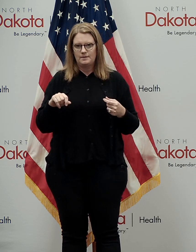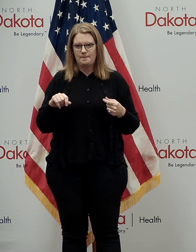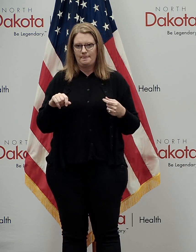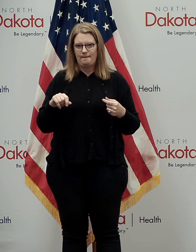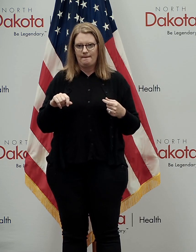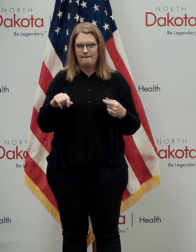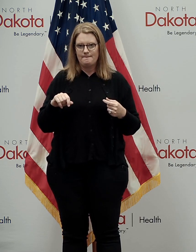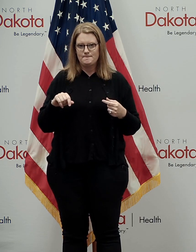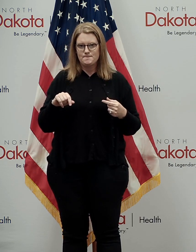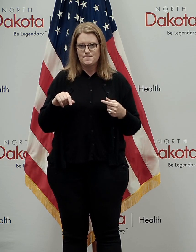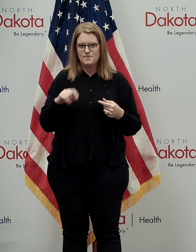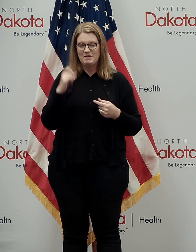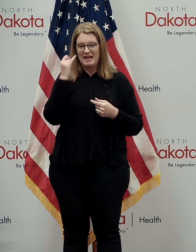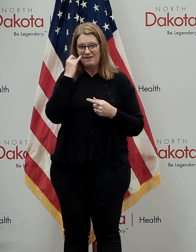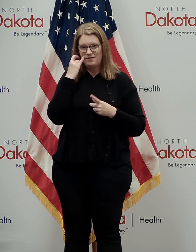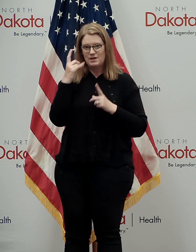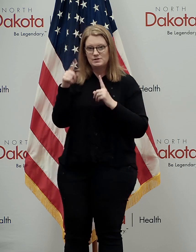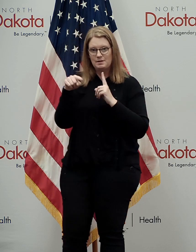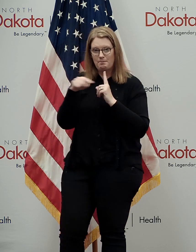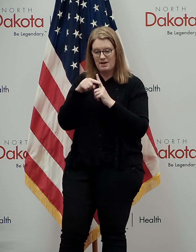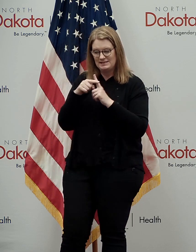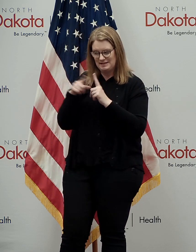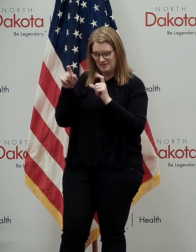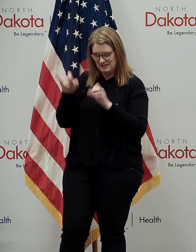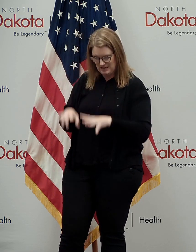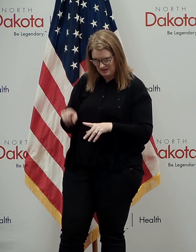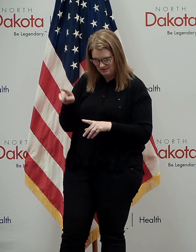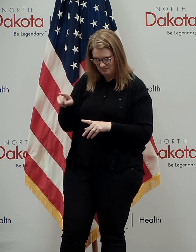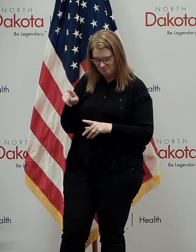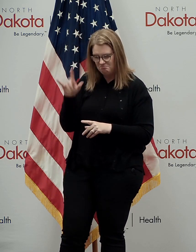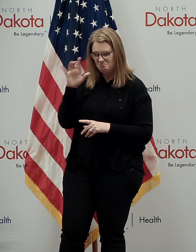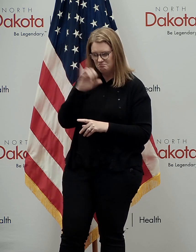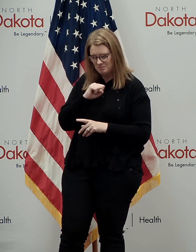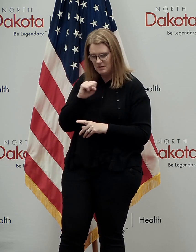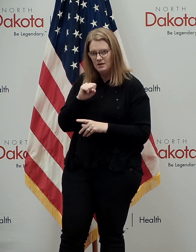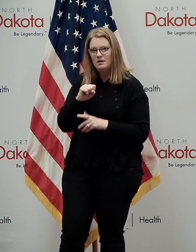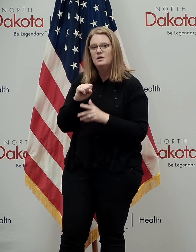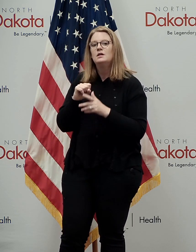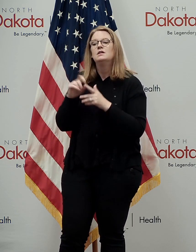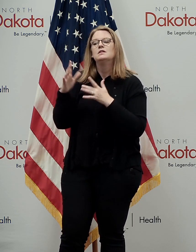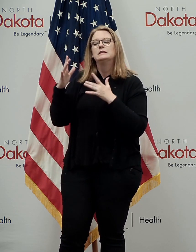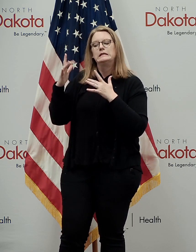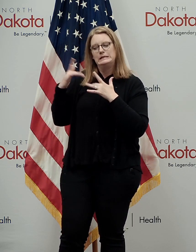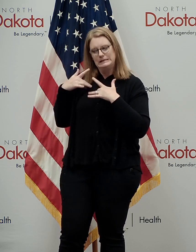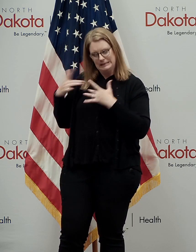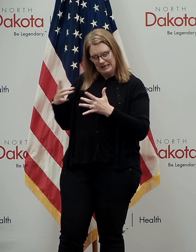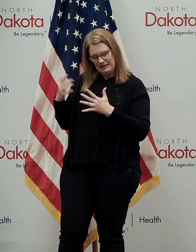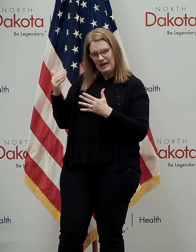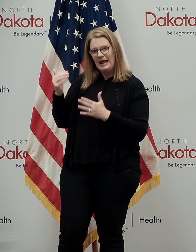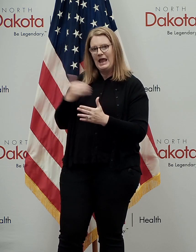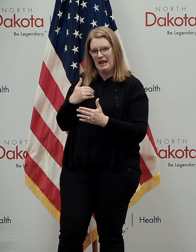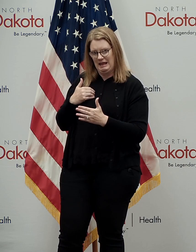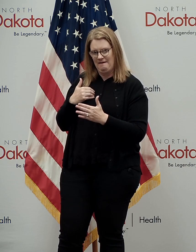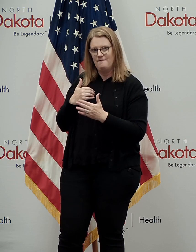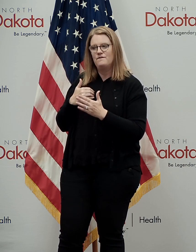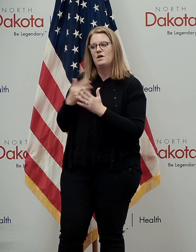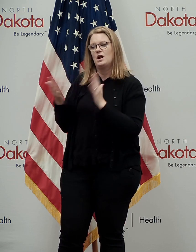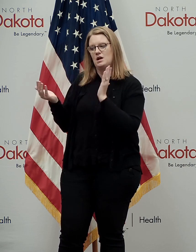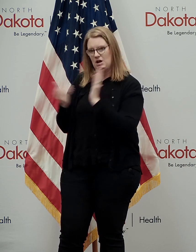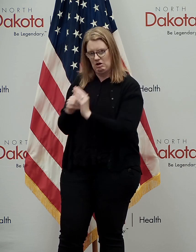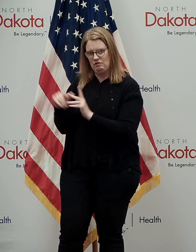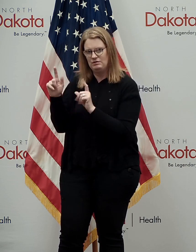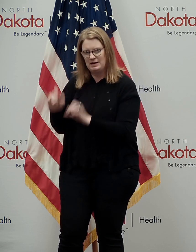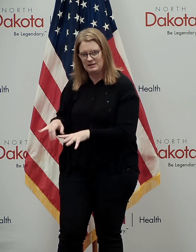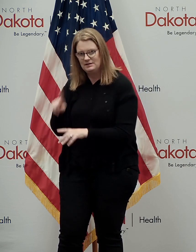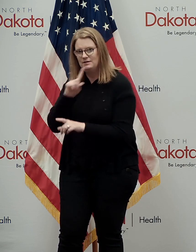presumed positive if there is a positive test. A follow-up test is usually required based upon their emergency use authorization